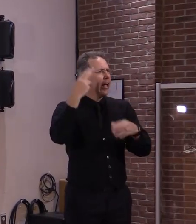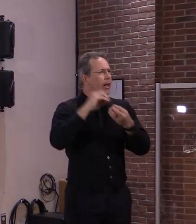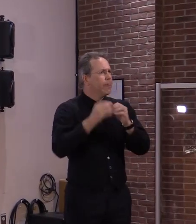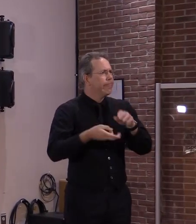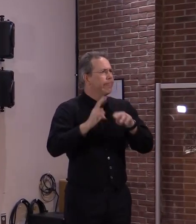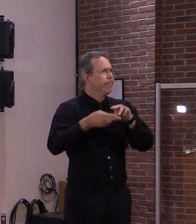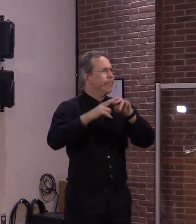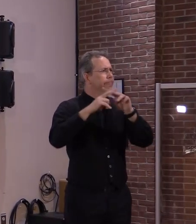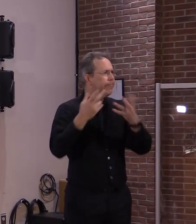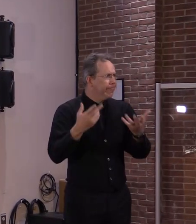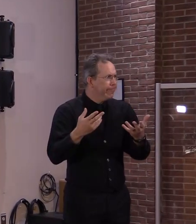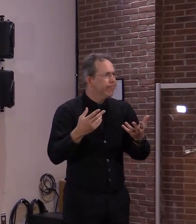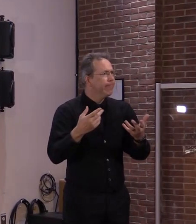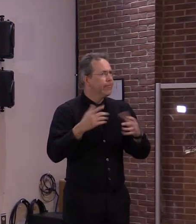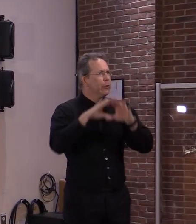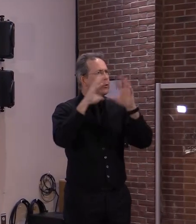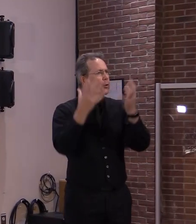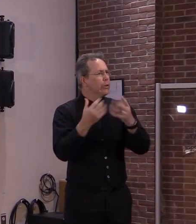something that you have to sort of be,